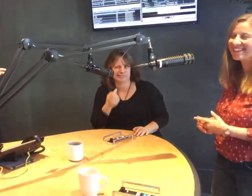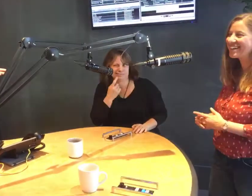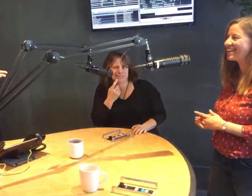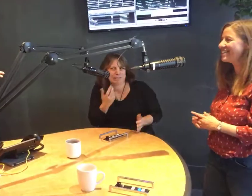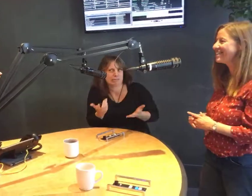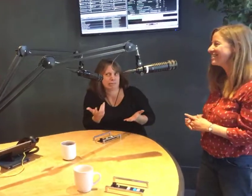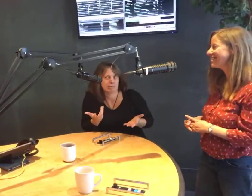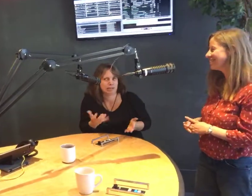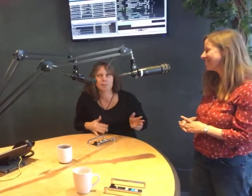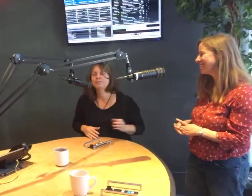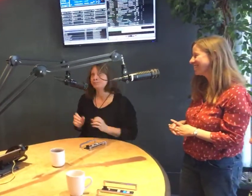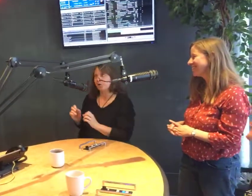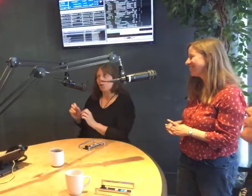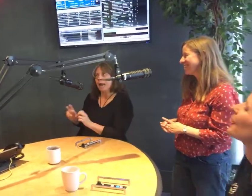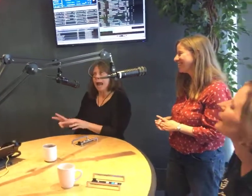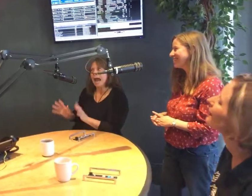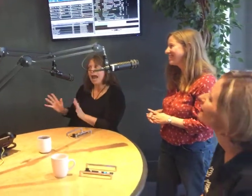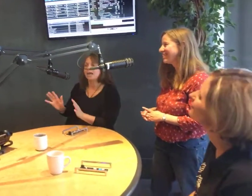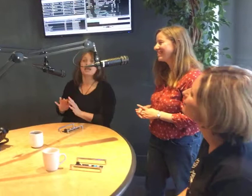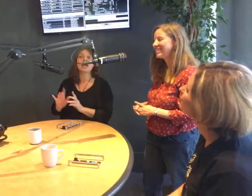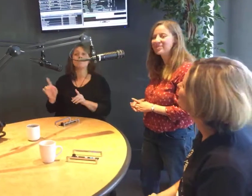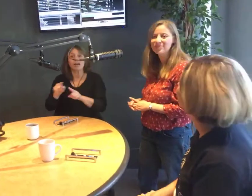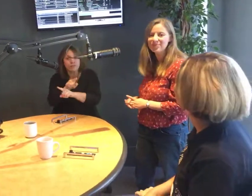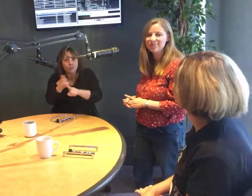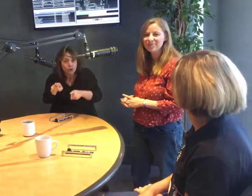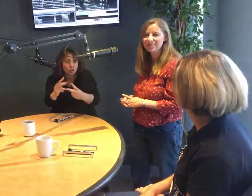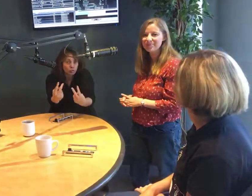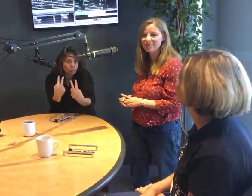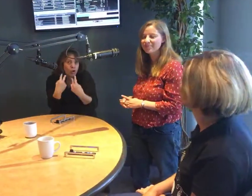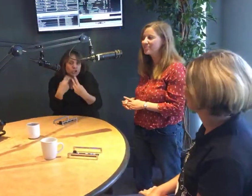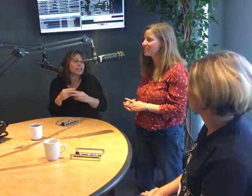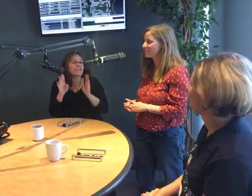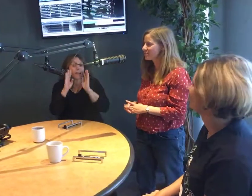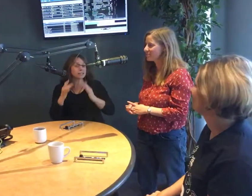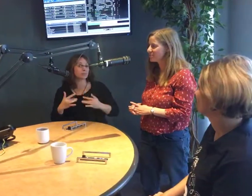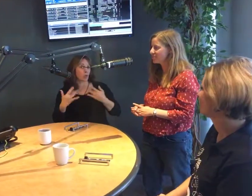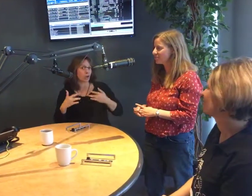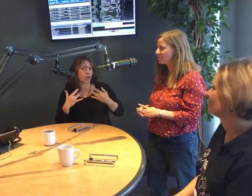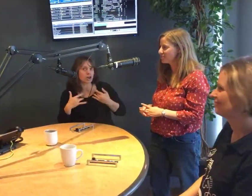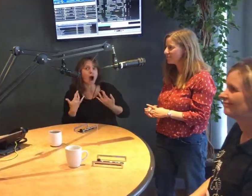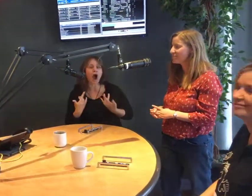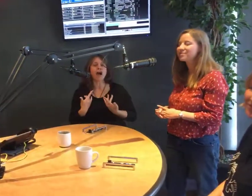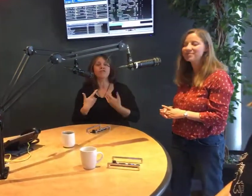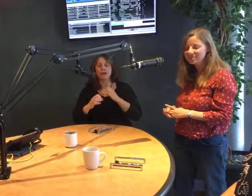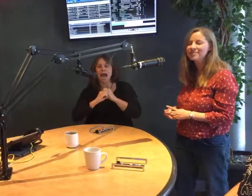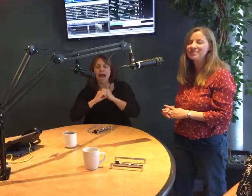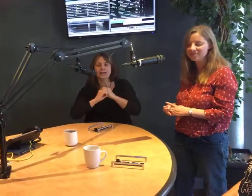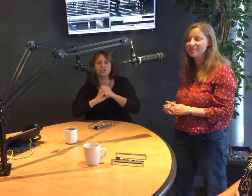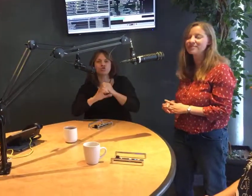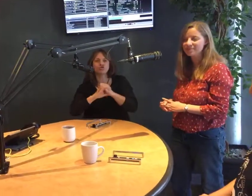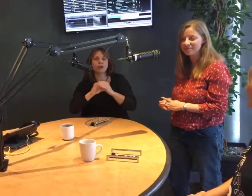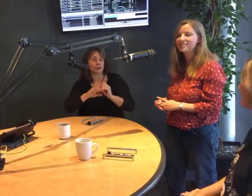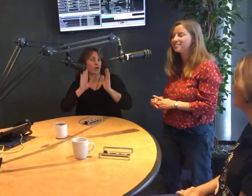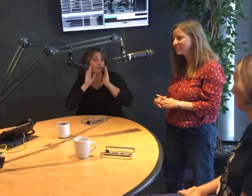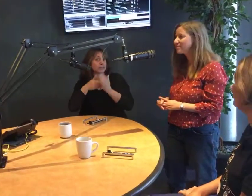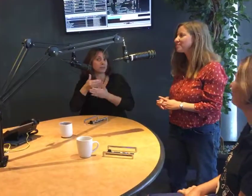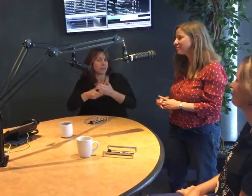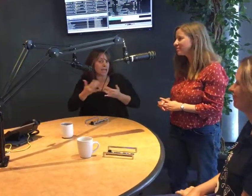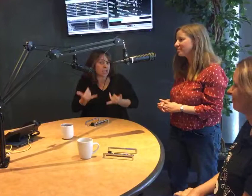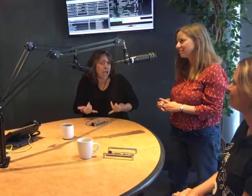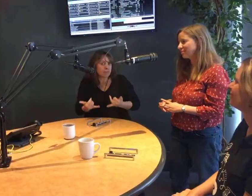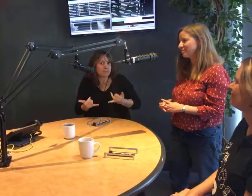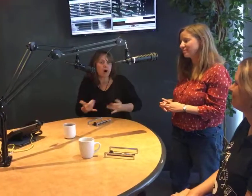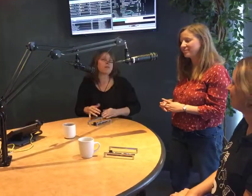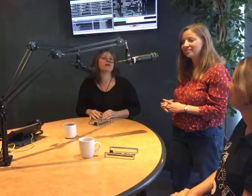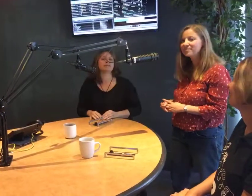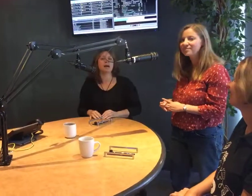actually. Okay. But for the people watching on Facebook Live, we are streaming this on our Facebook page at the moment. There is a